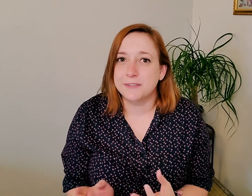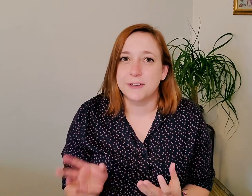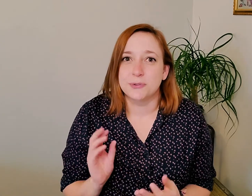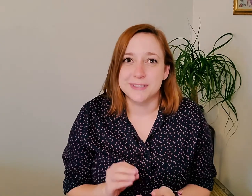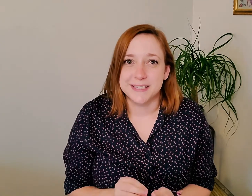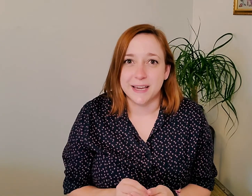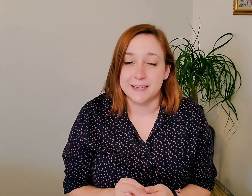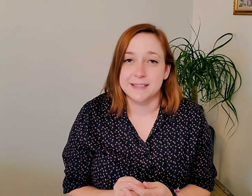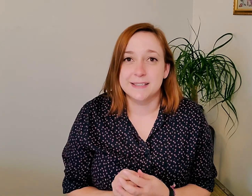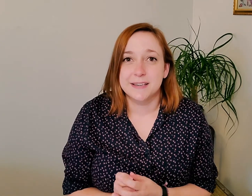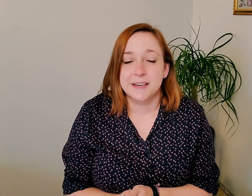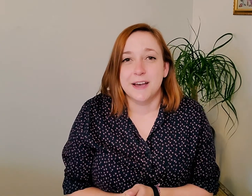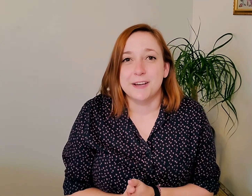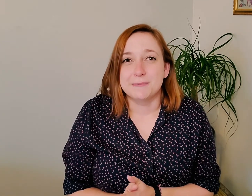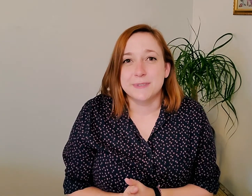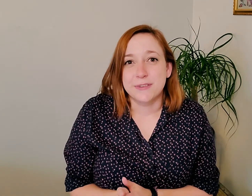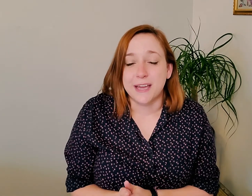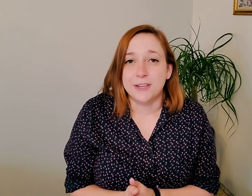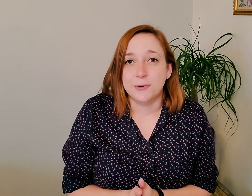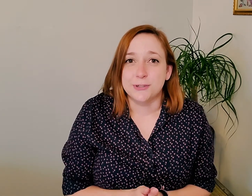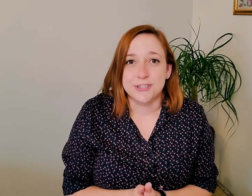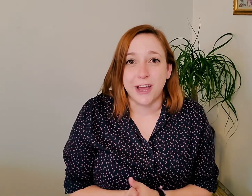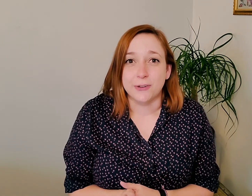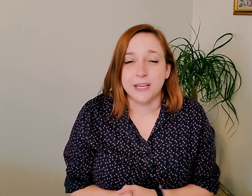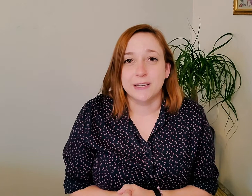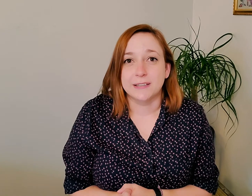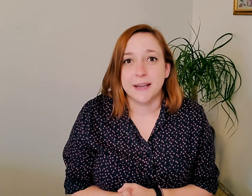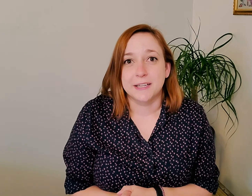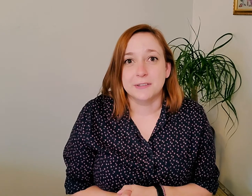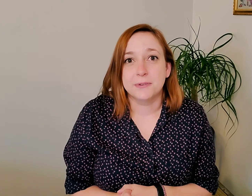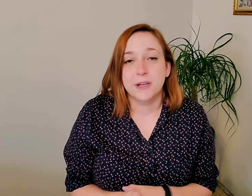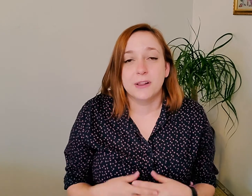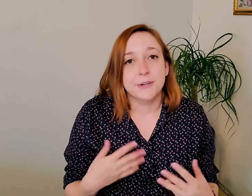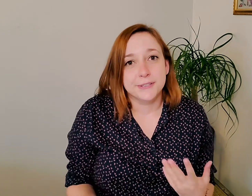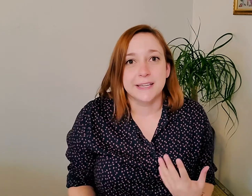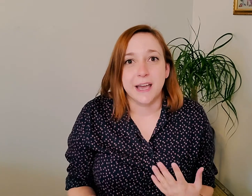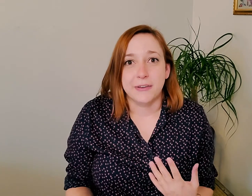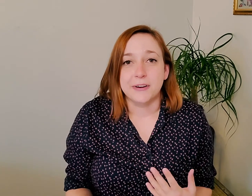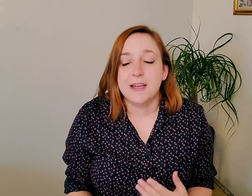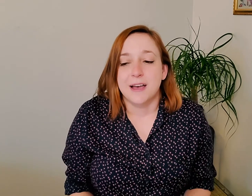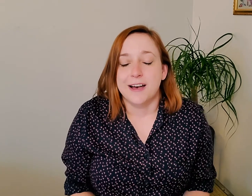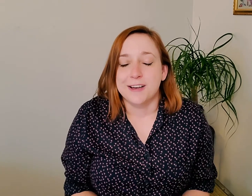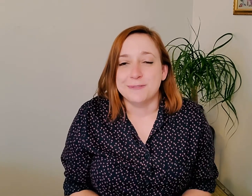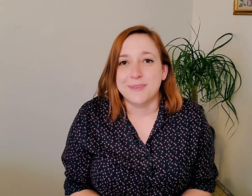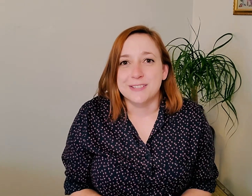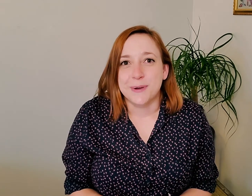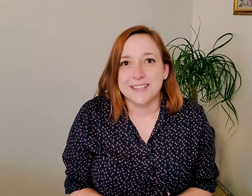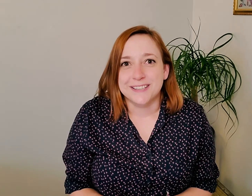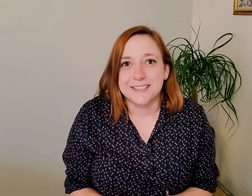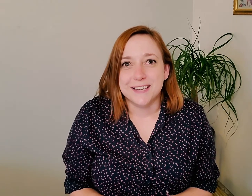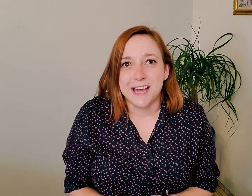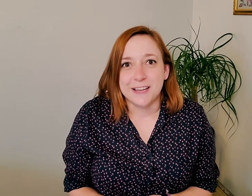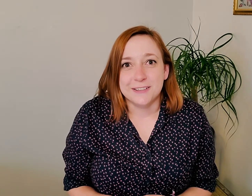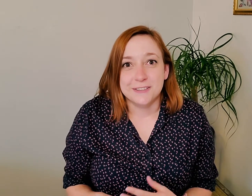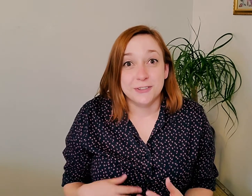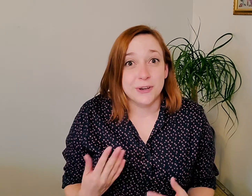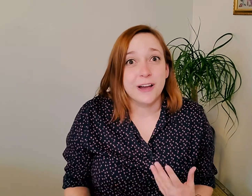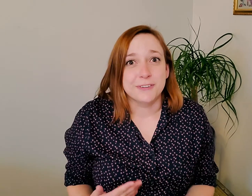individual signs so that you and your child can kind of learn together, as well as do a